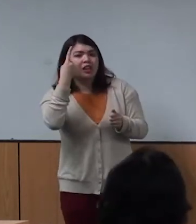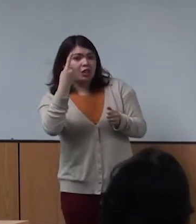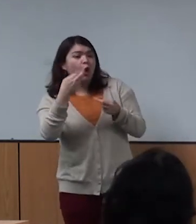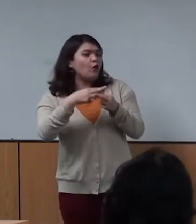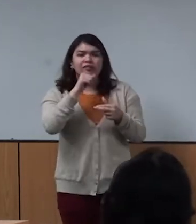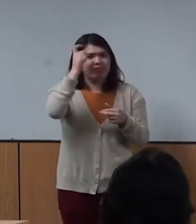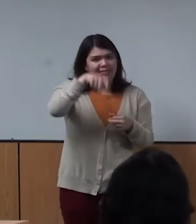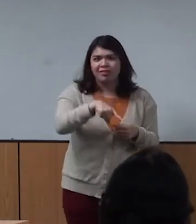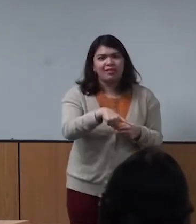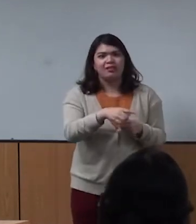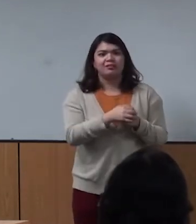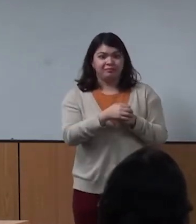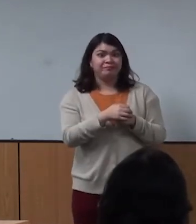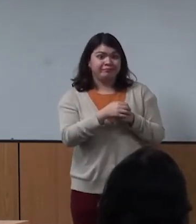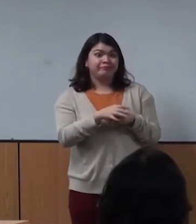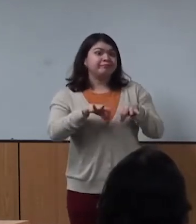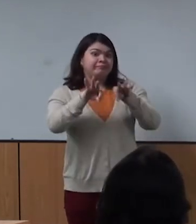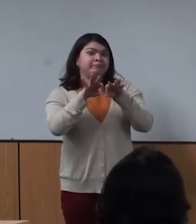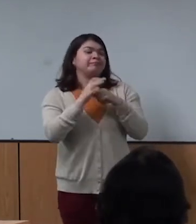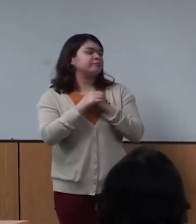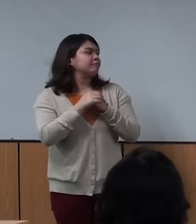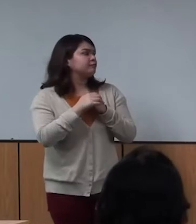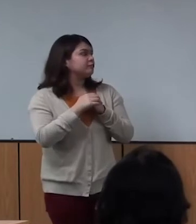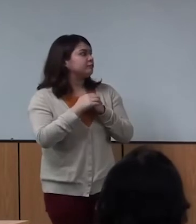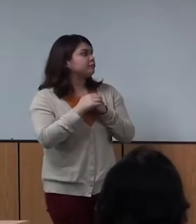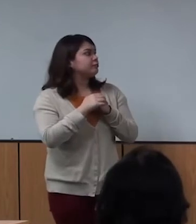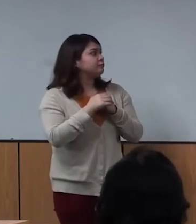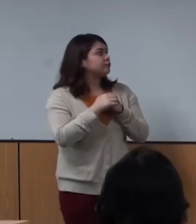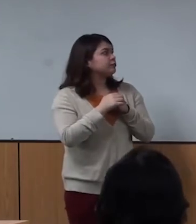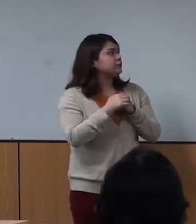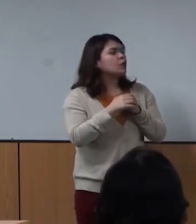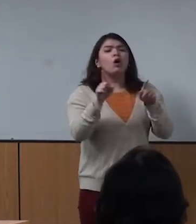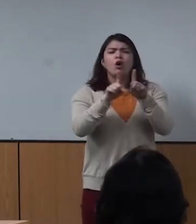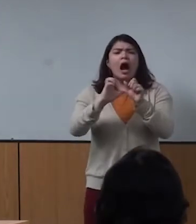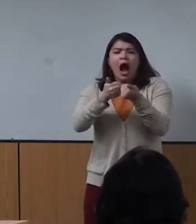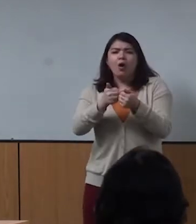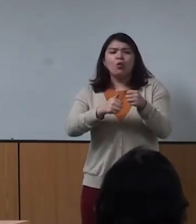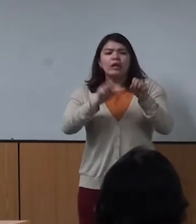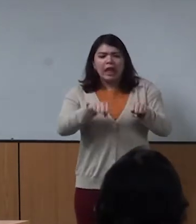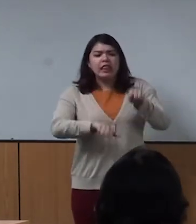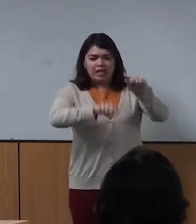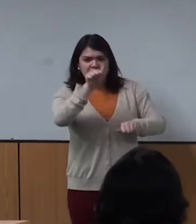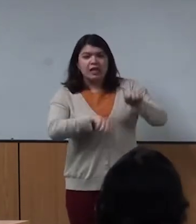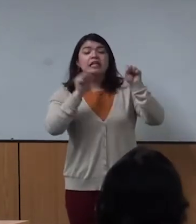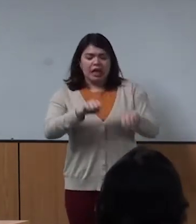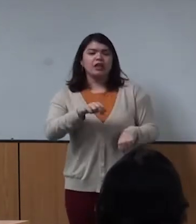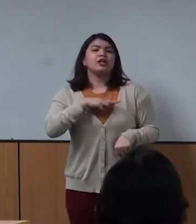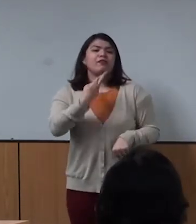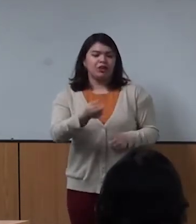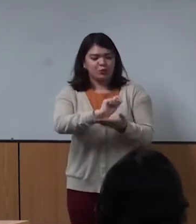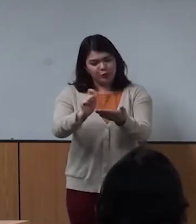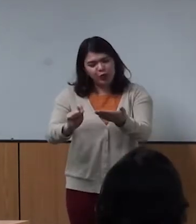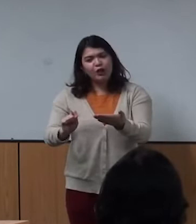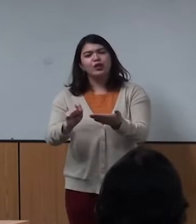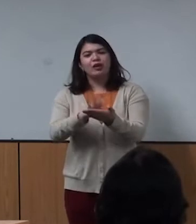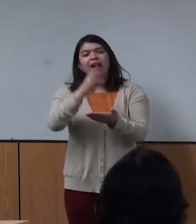we use formative assessment. So we can use reflections so that we can know what did